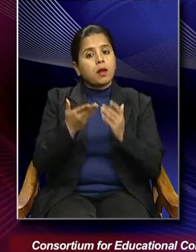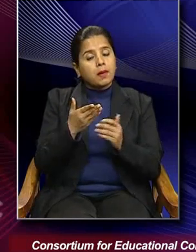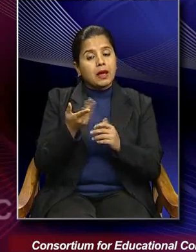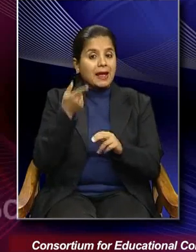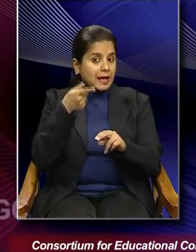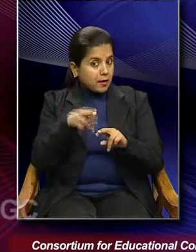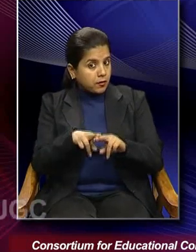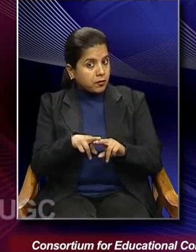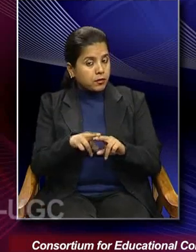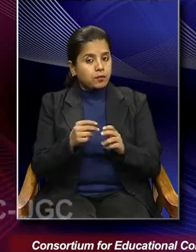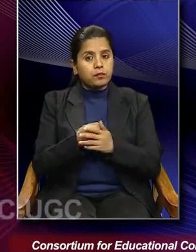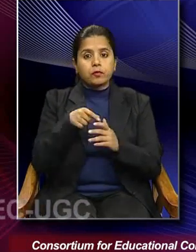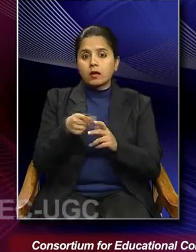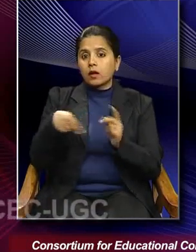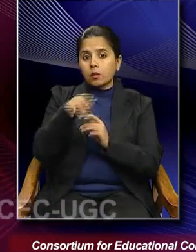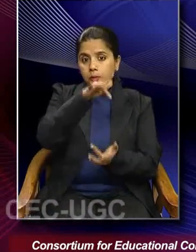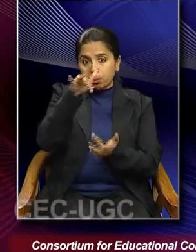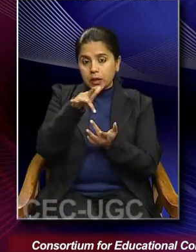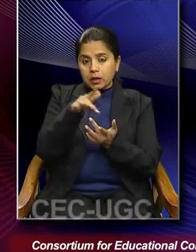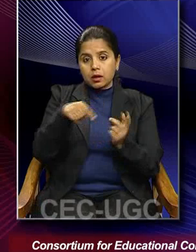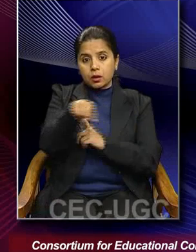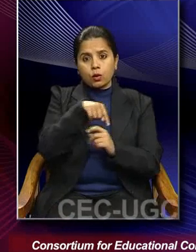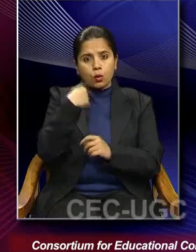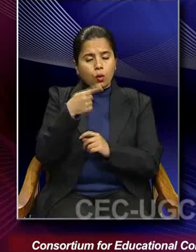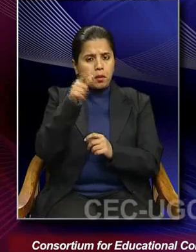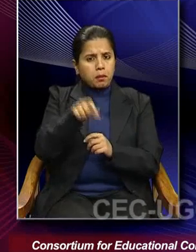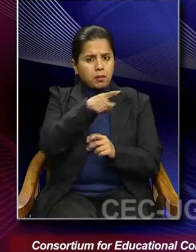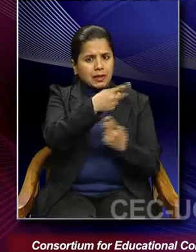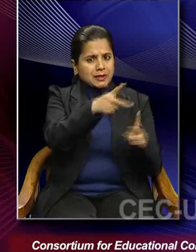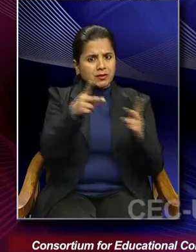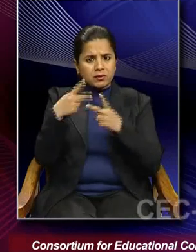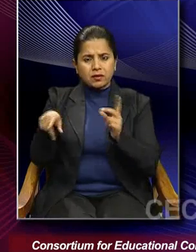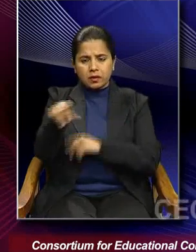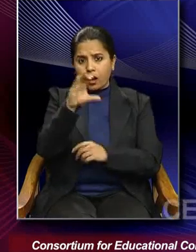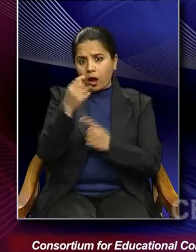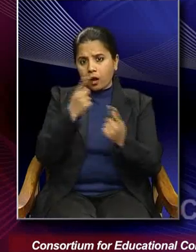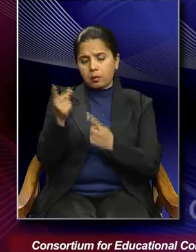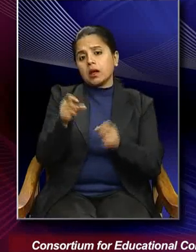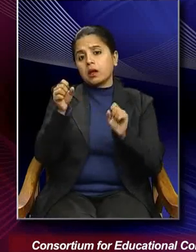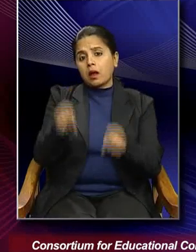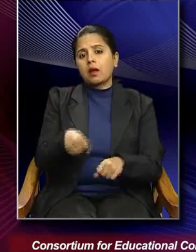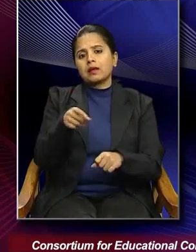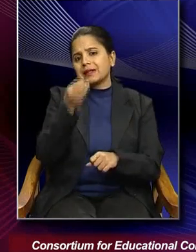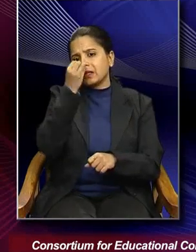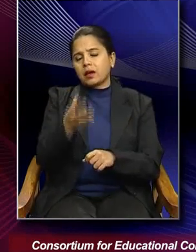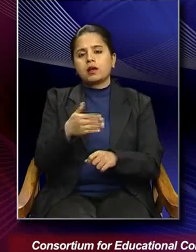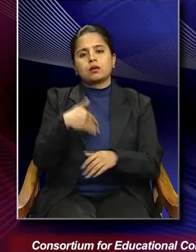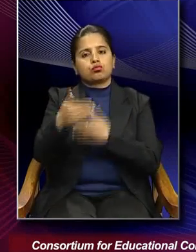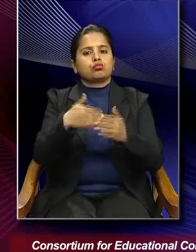the mediatory or the polluter is different from the customer, then it can be easily passed